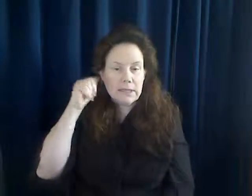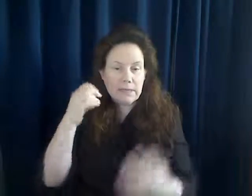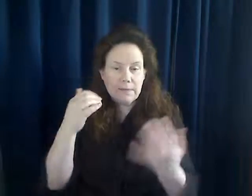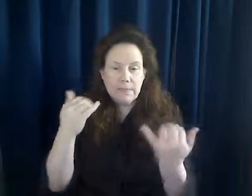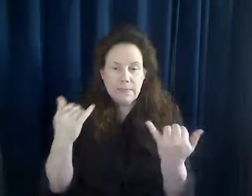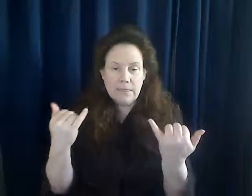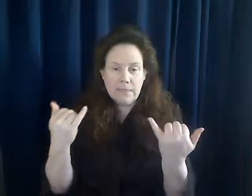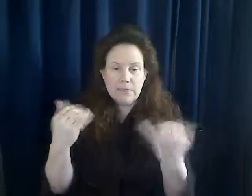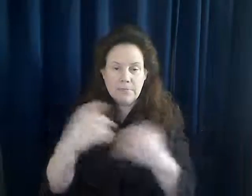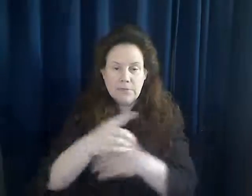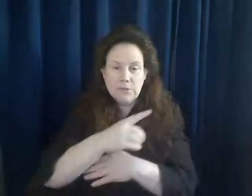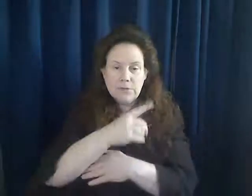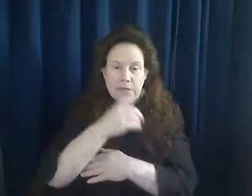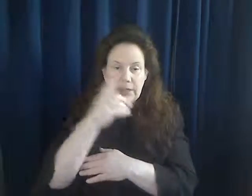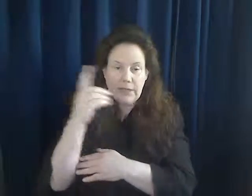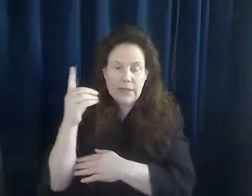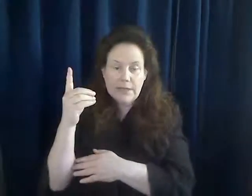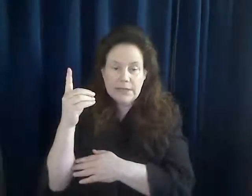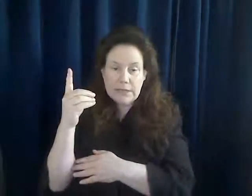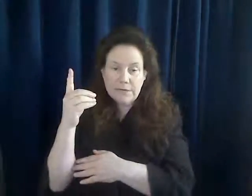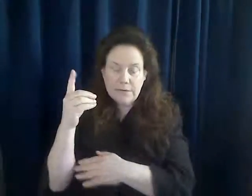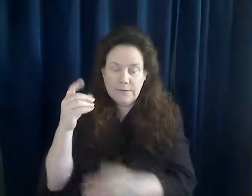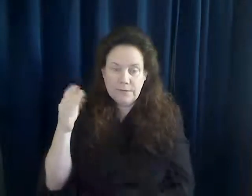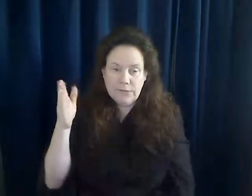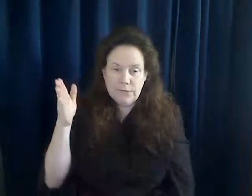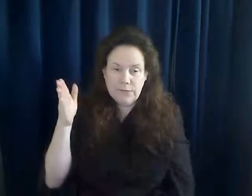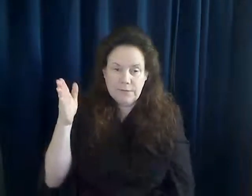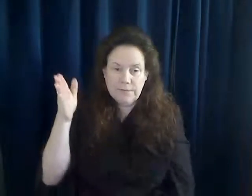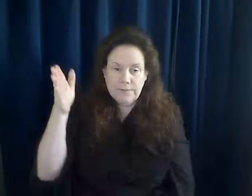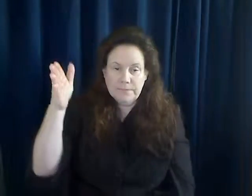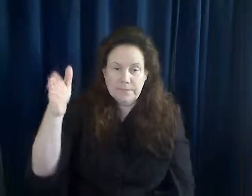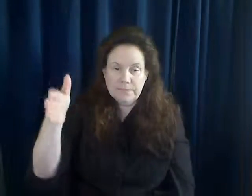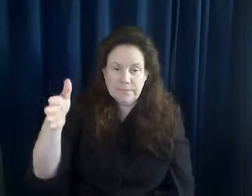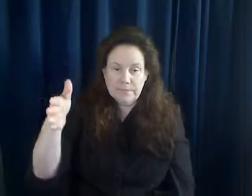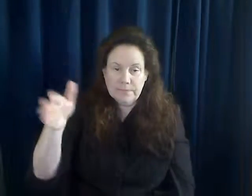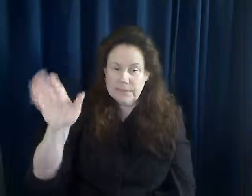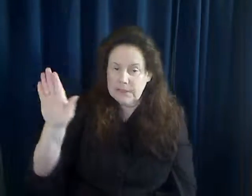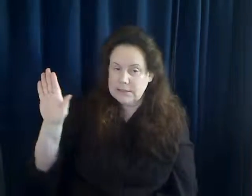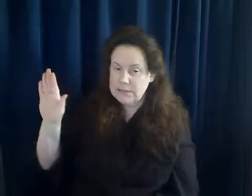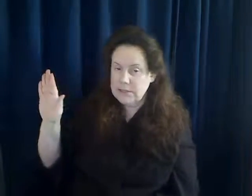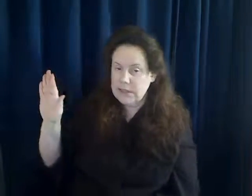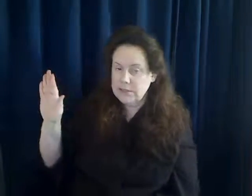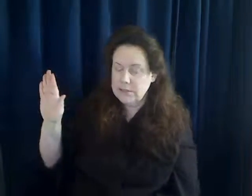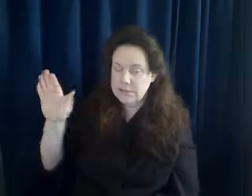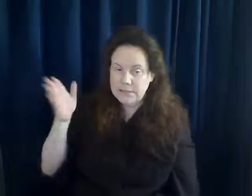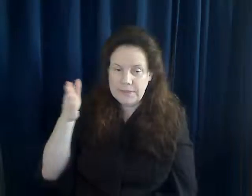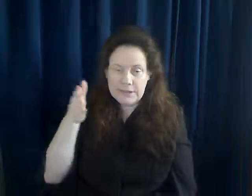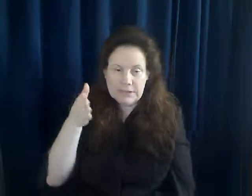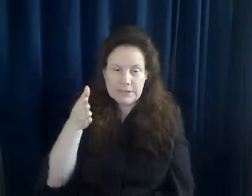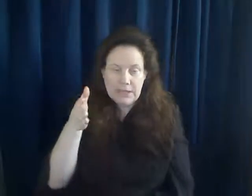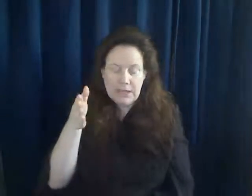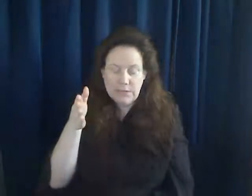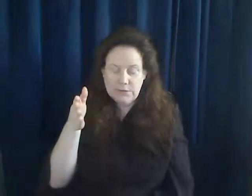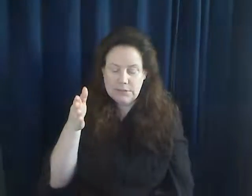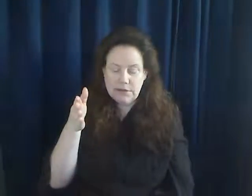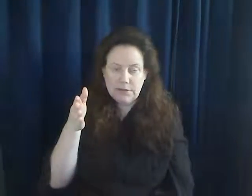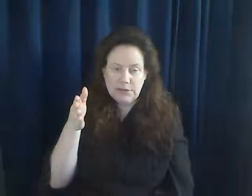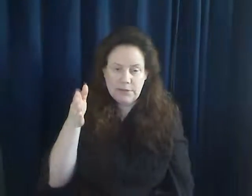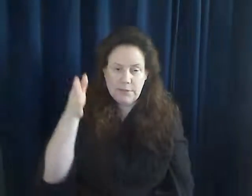yesterday, today. The sign for future, it's a hand shape like this, and you start close to your